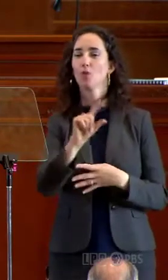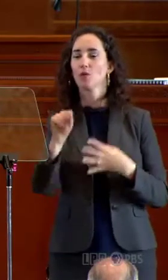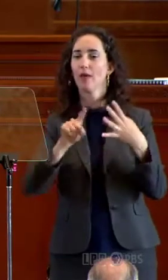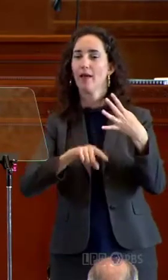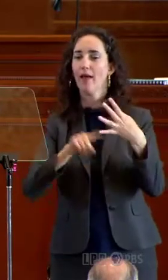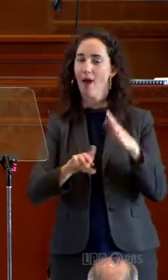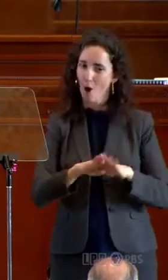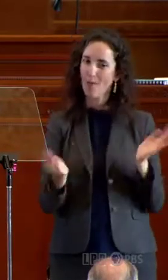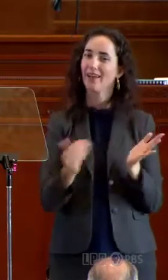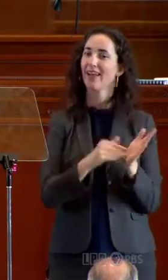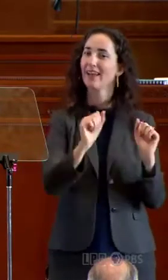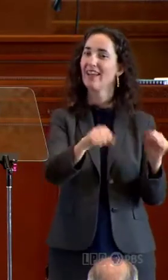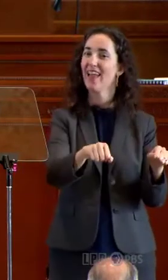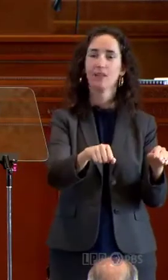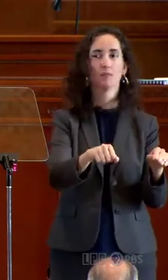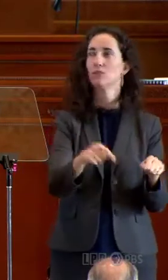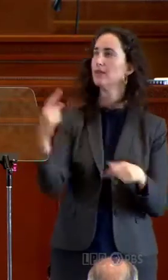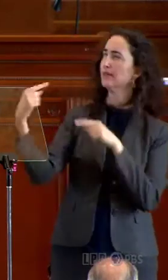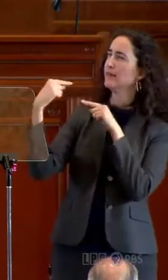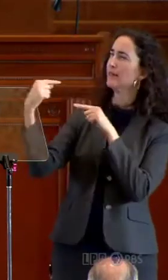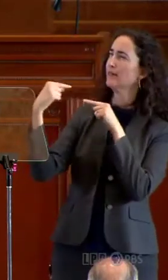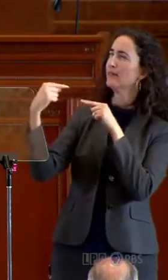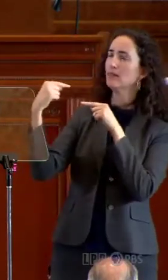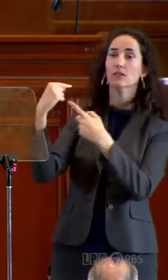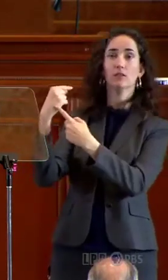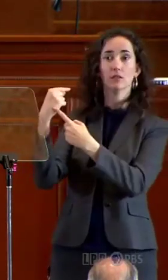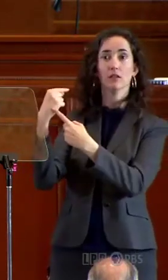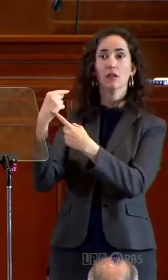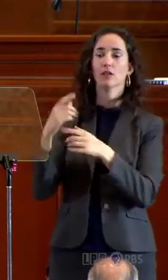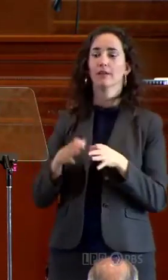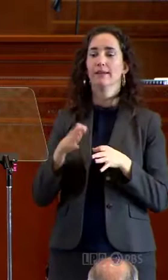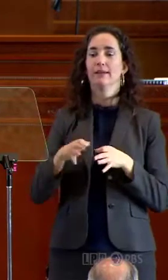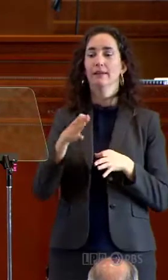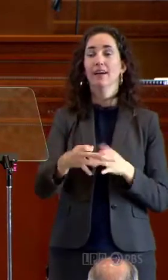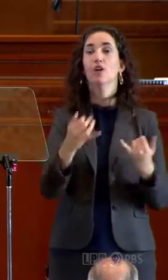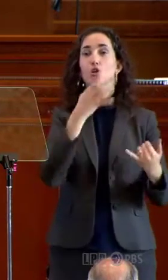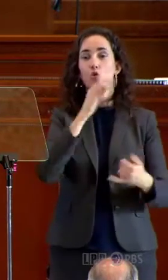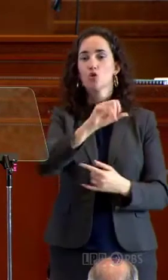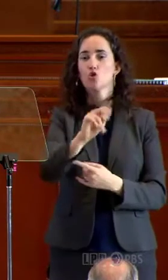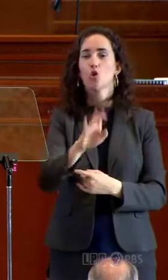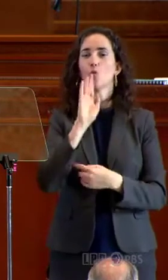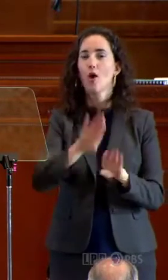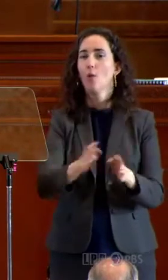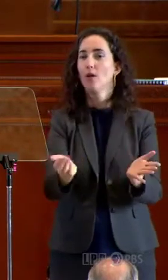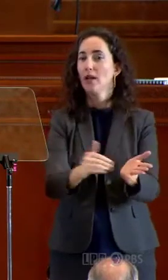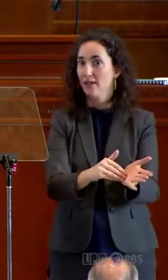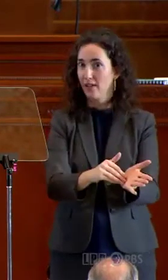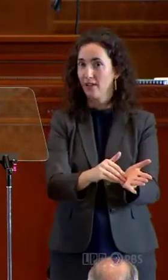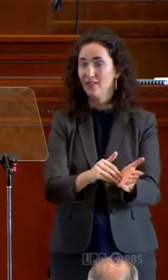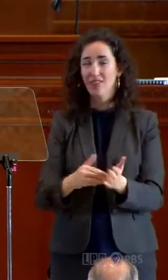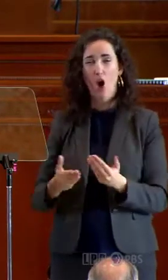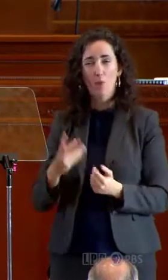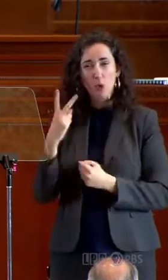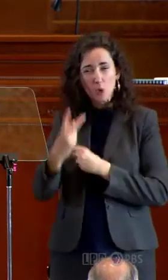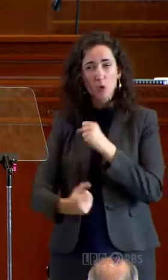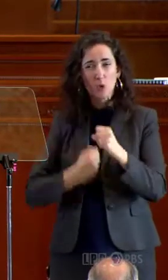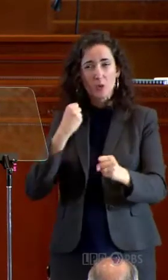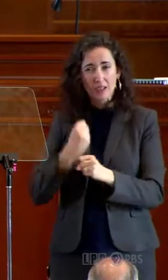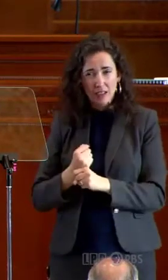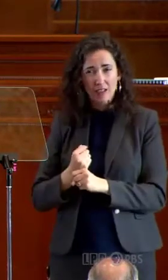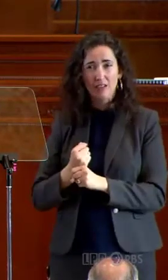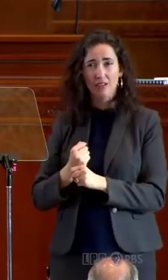2020. Instead, it's slated to reopen this June, close to 2 years after the